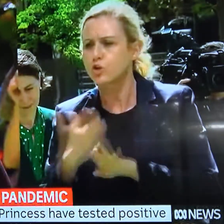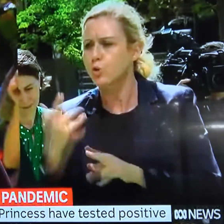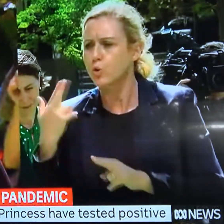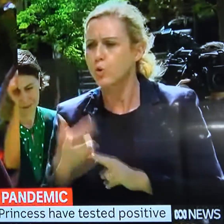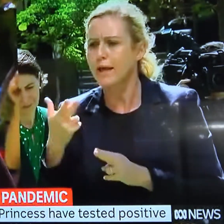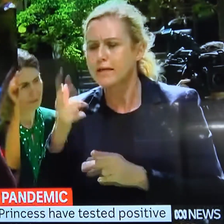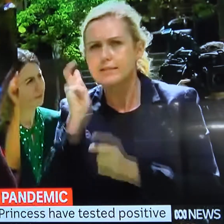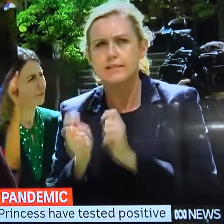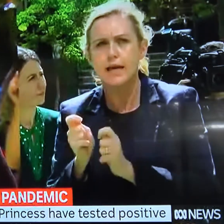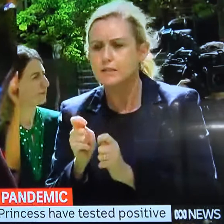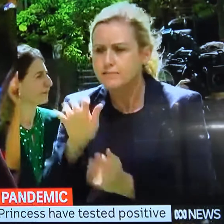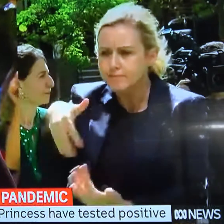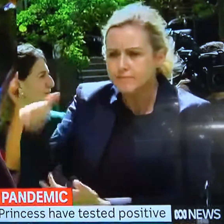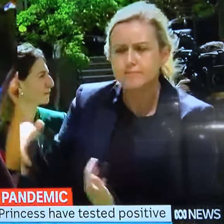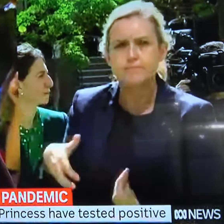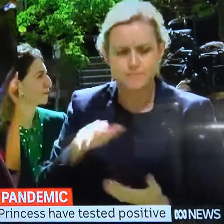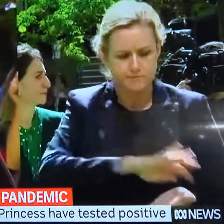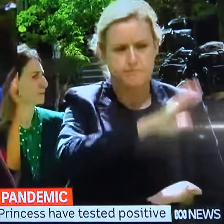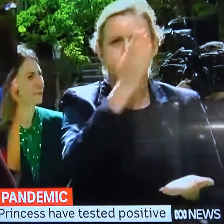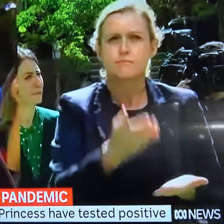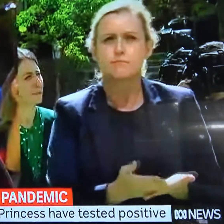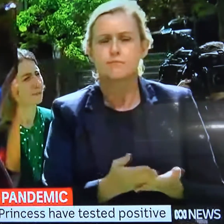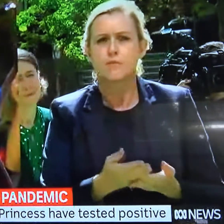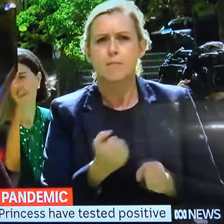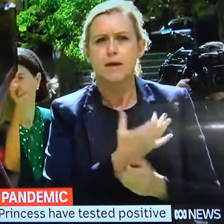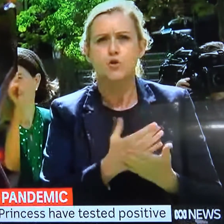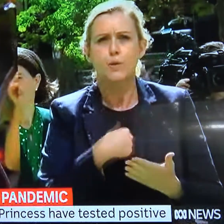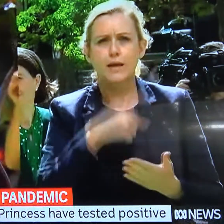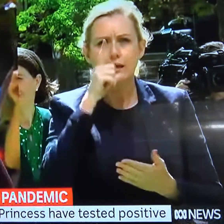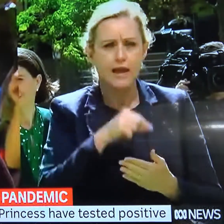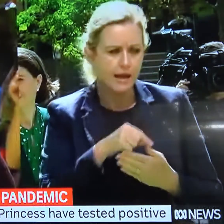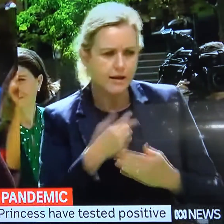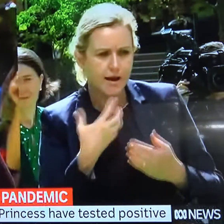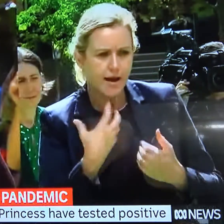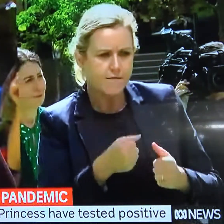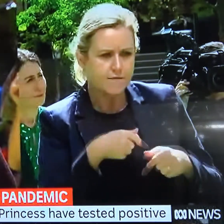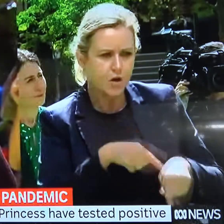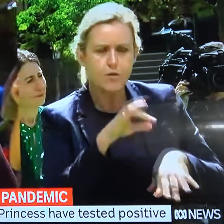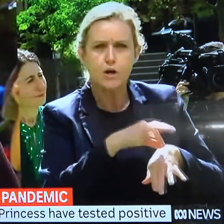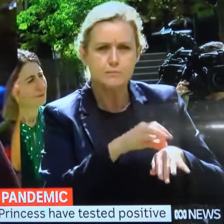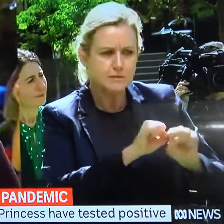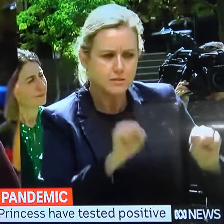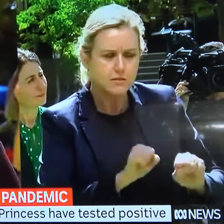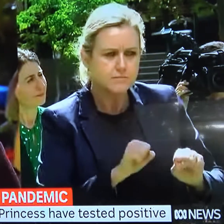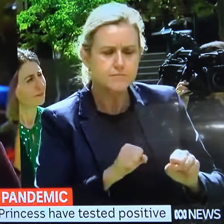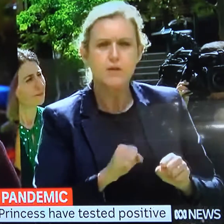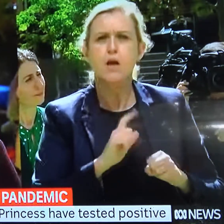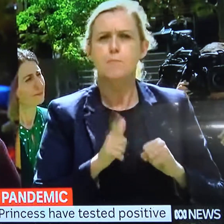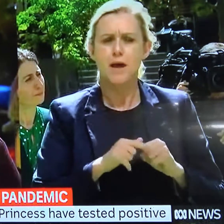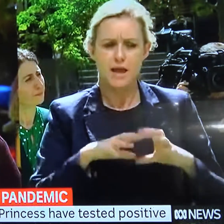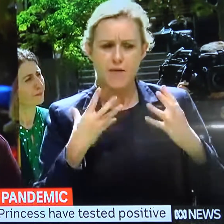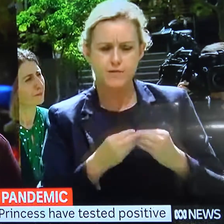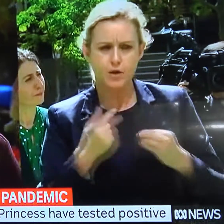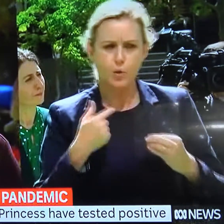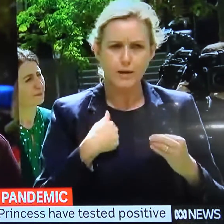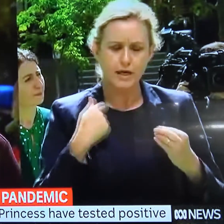faster and quicker, to scale our public health contact tracing facilities. But these are all matters that are under consideration as